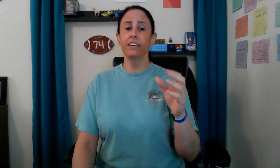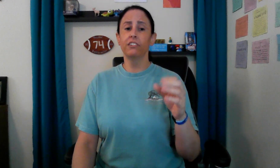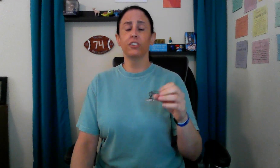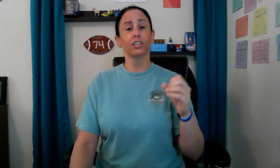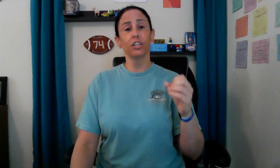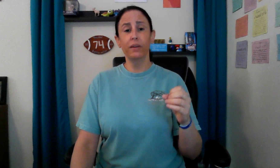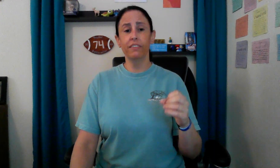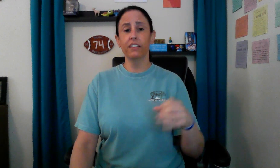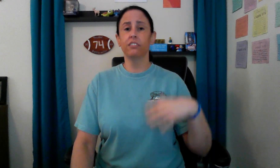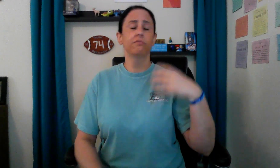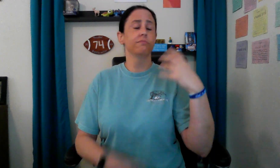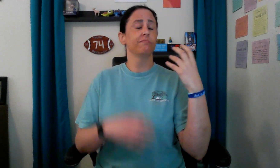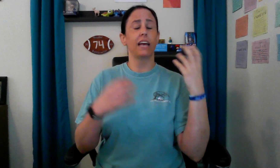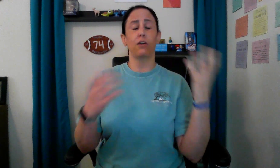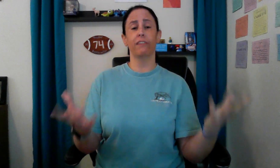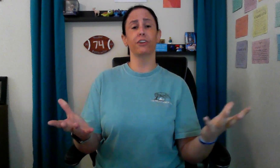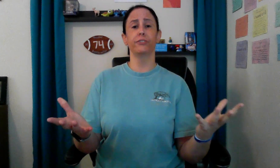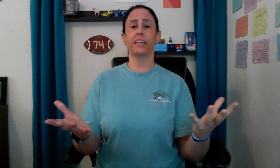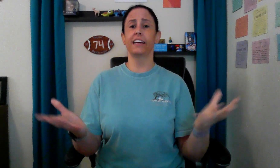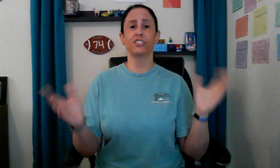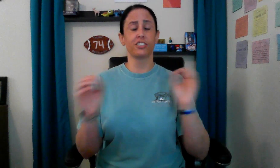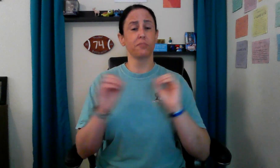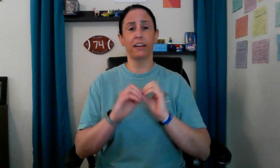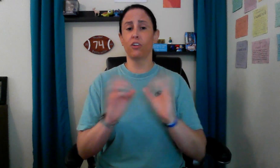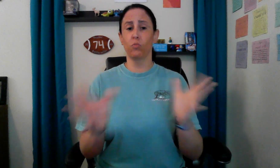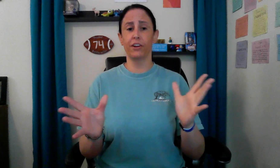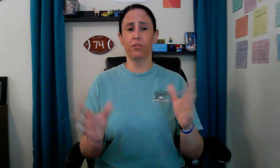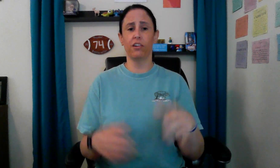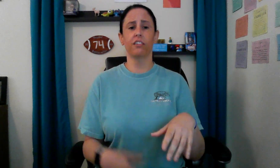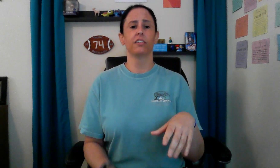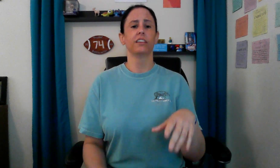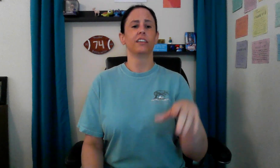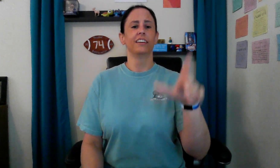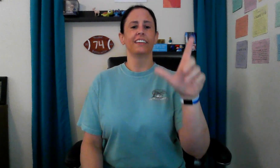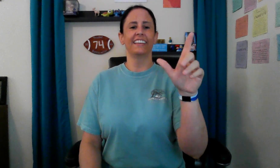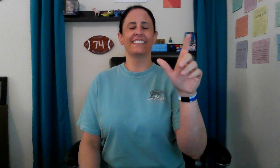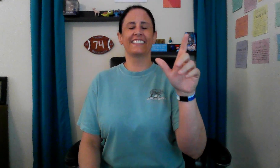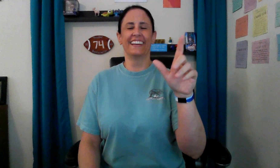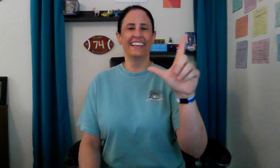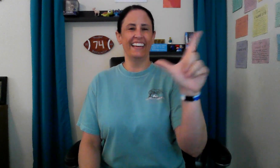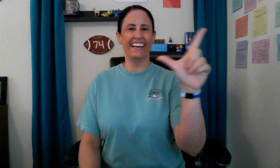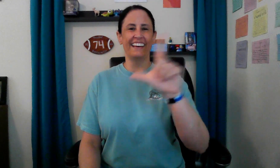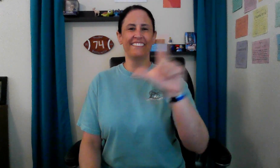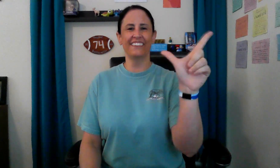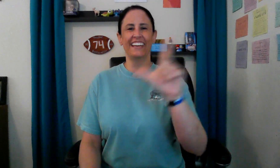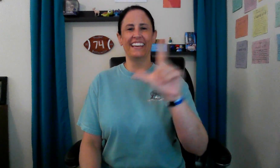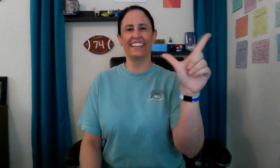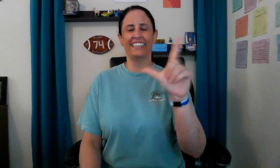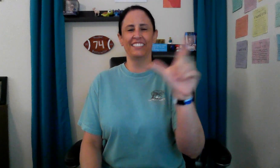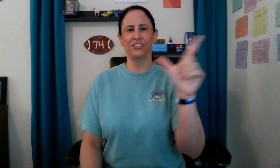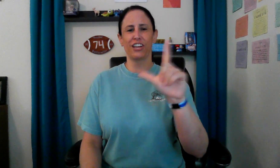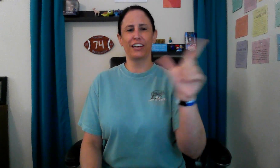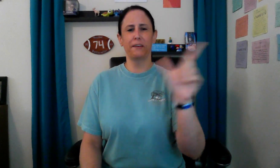Louisville or Louisville, however you say it, just depending on where you are, it's an L and you shake it.